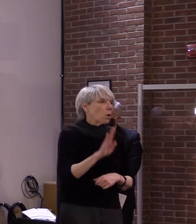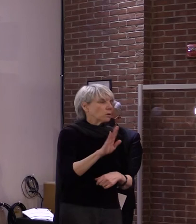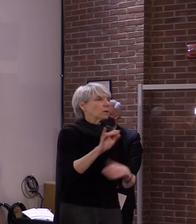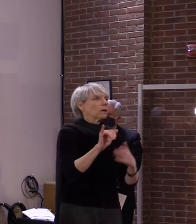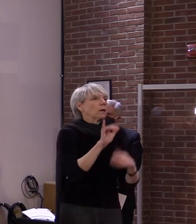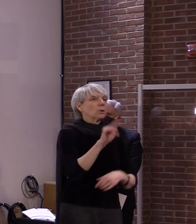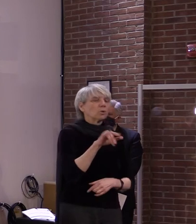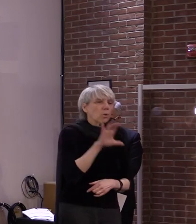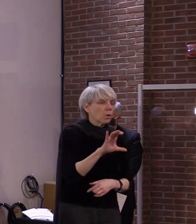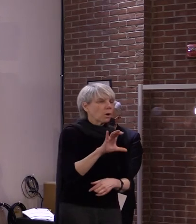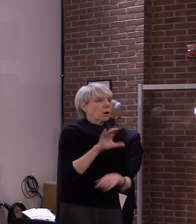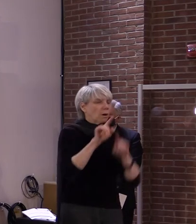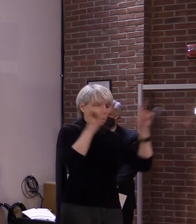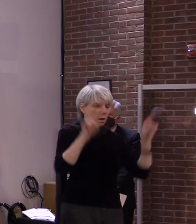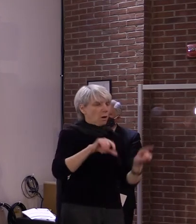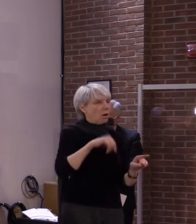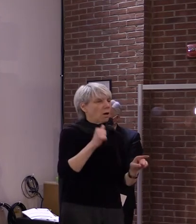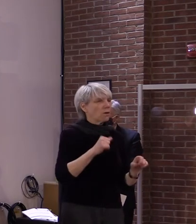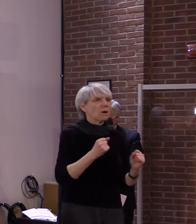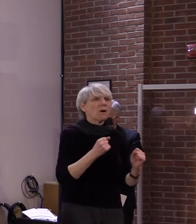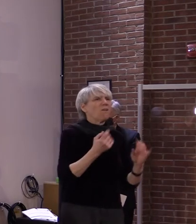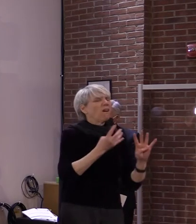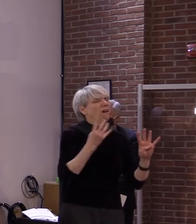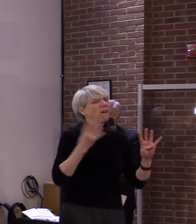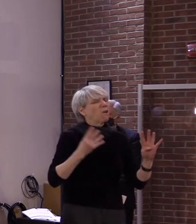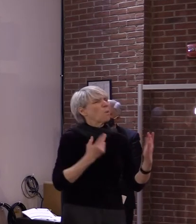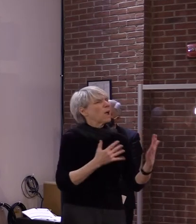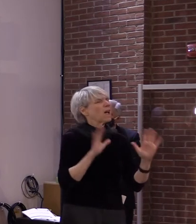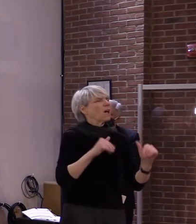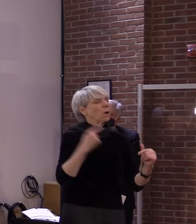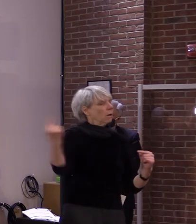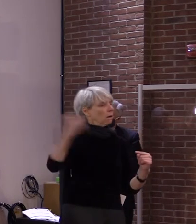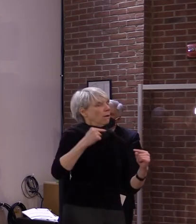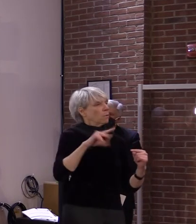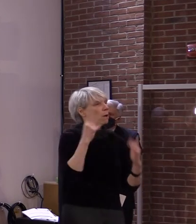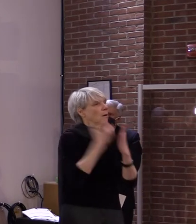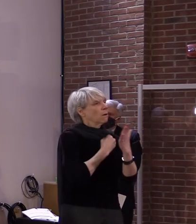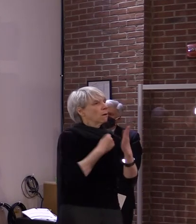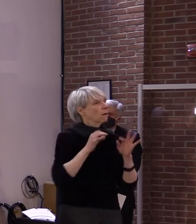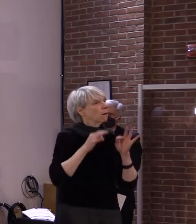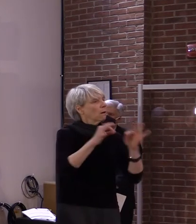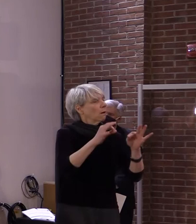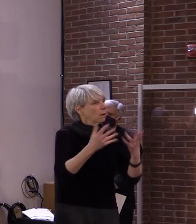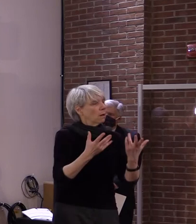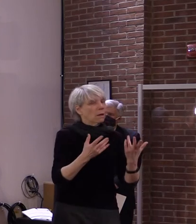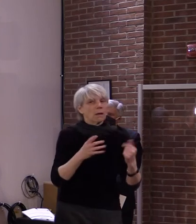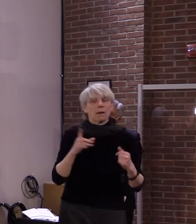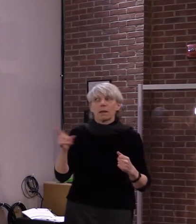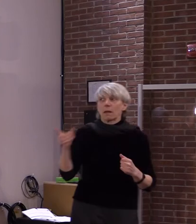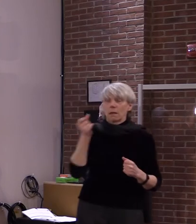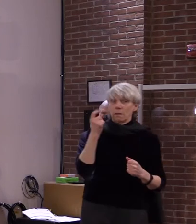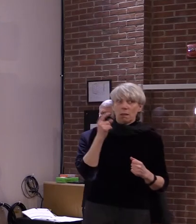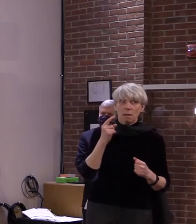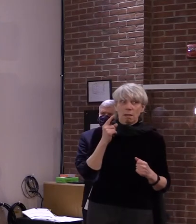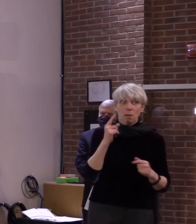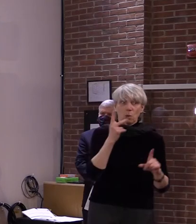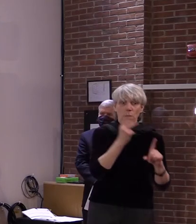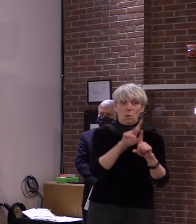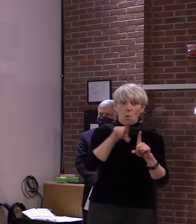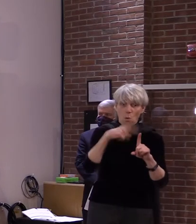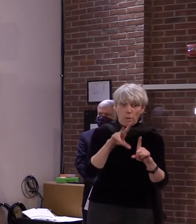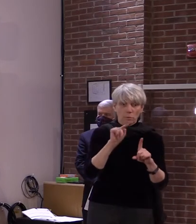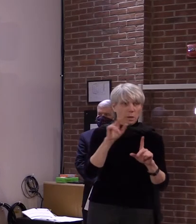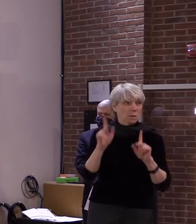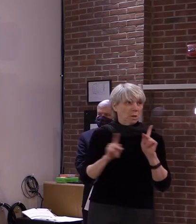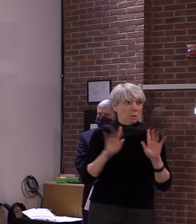vaccine how is this being approached well again from our perspective we're only vaccinating vermonters at this